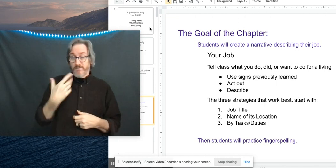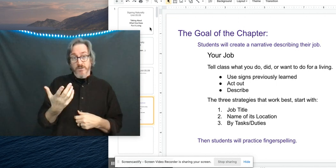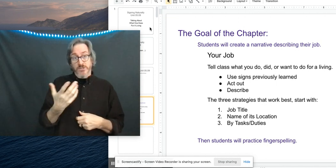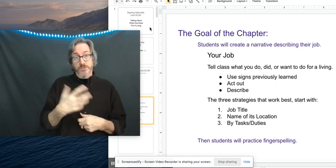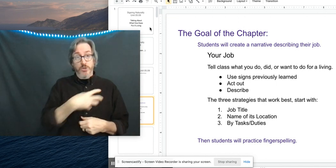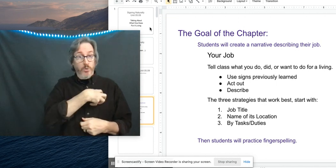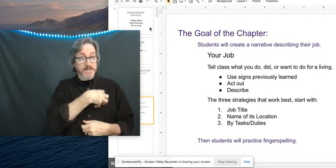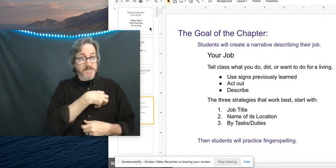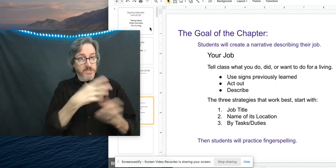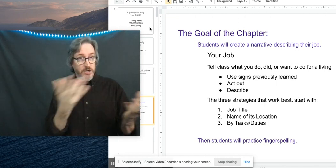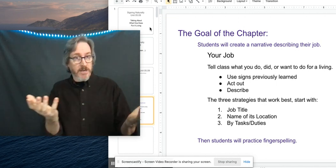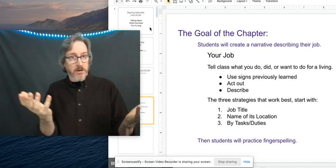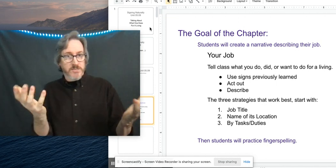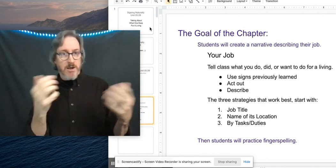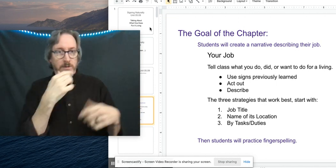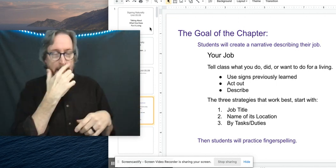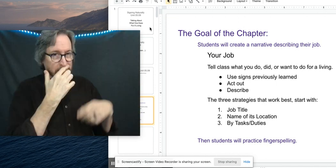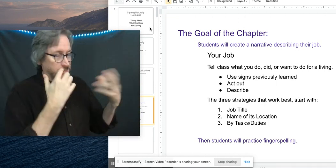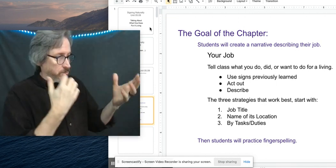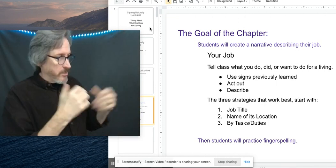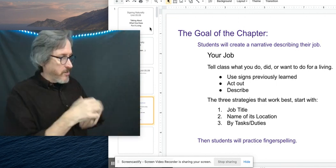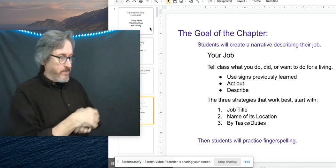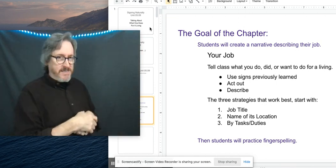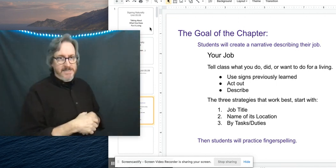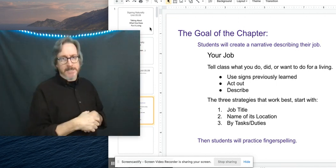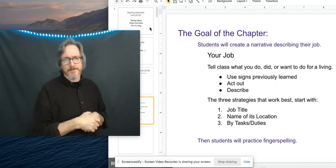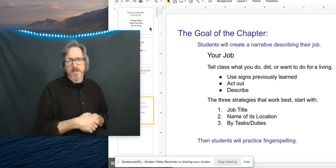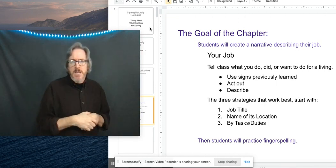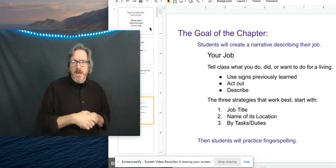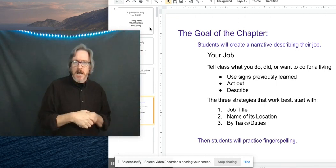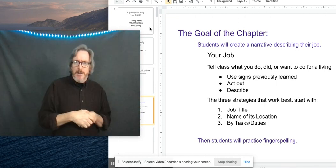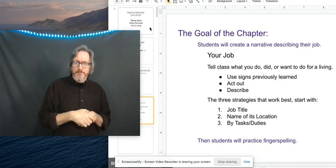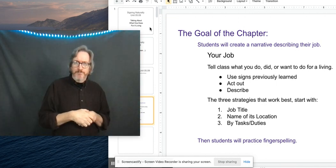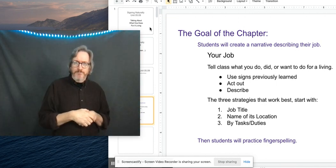know I have a few students who work as security guards around campus or at other businesses.